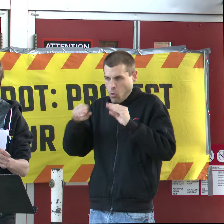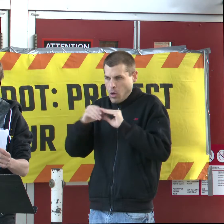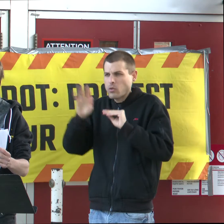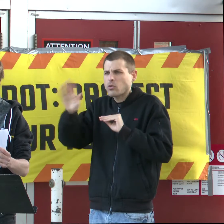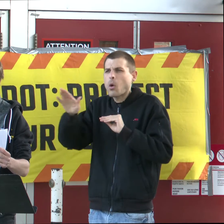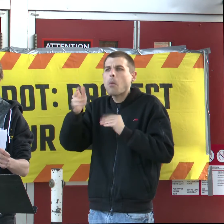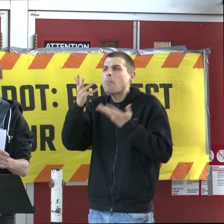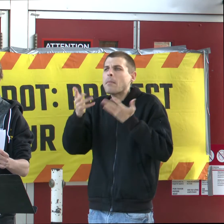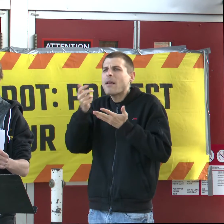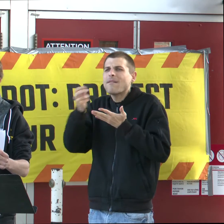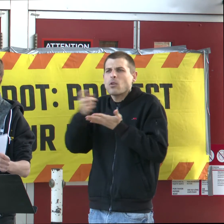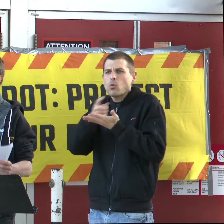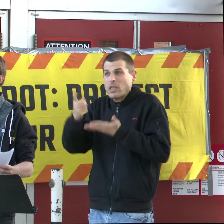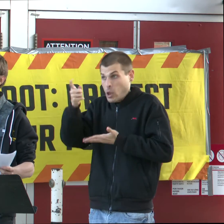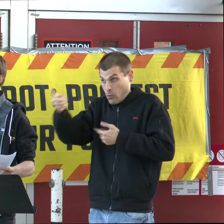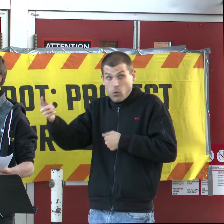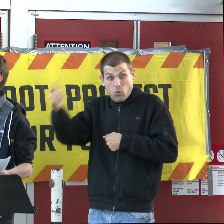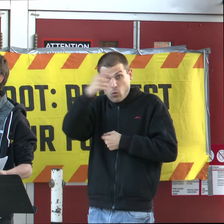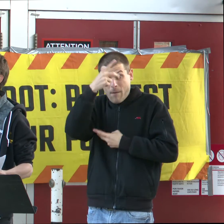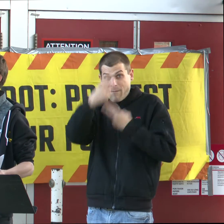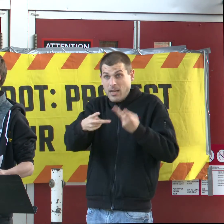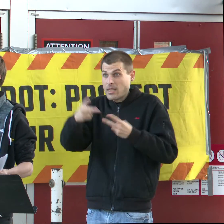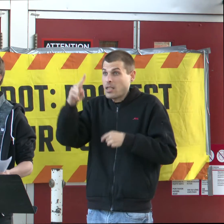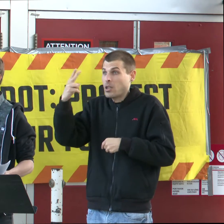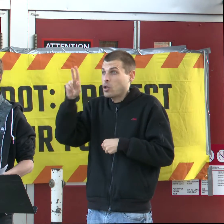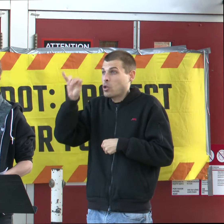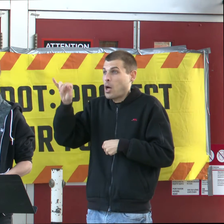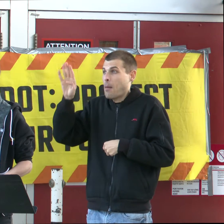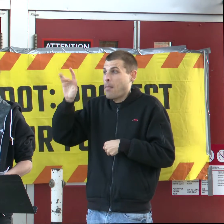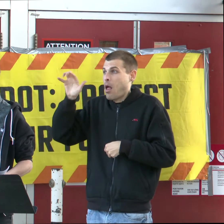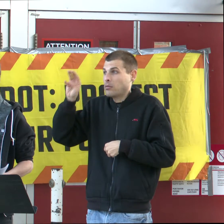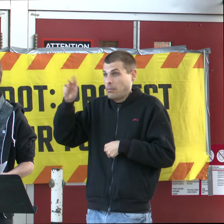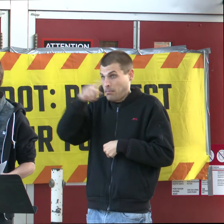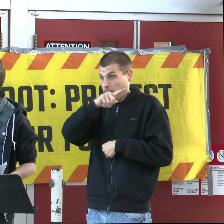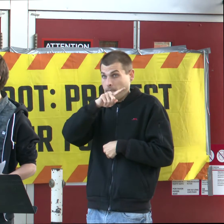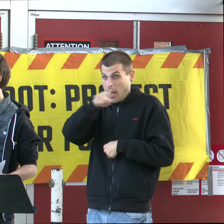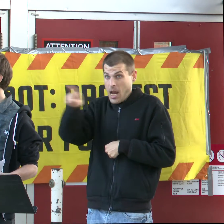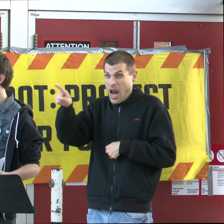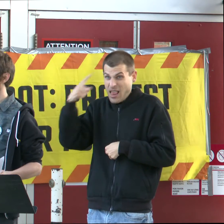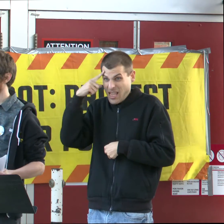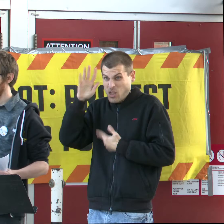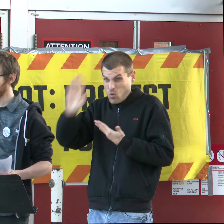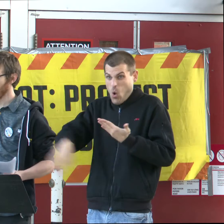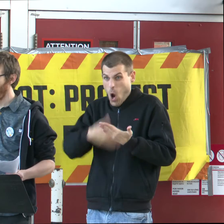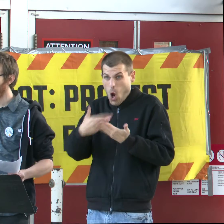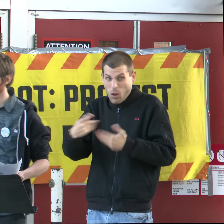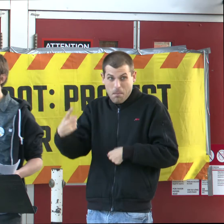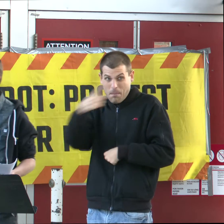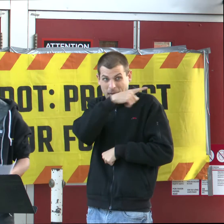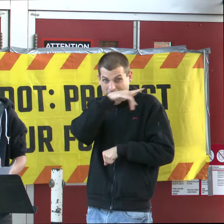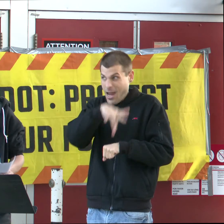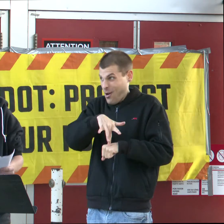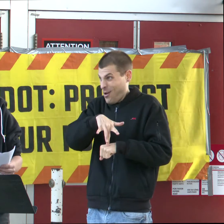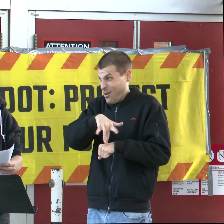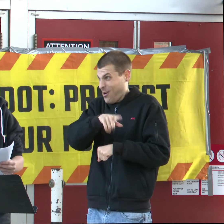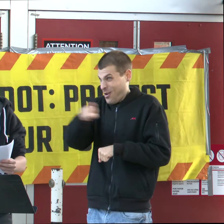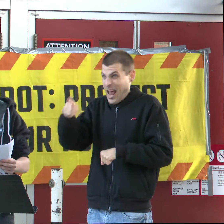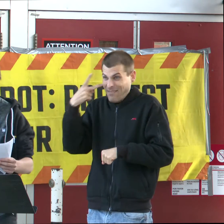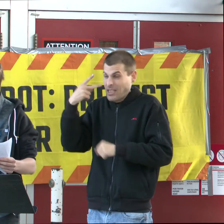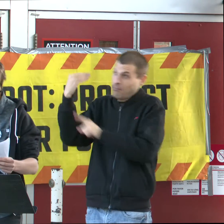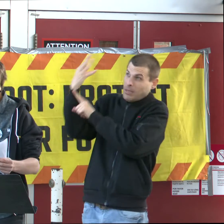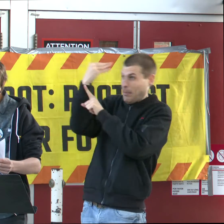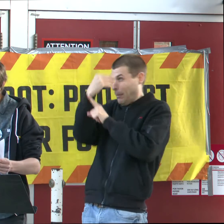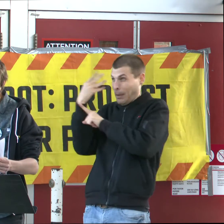last couple weeks has been on the waterfront and visited the cherry blossoms this spring? Based on Instagram, I think all of you. I've seen all of you in front of those